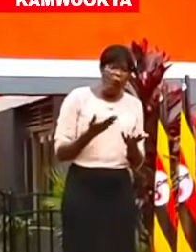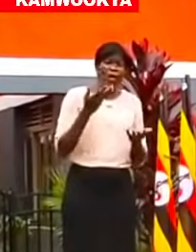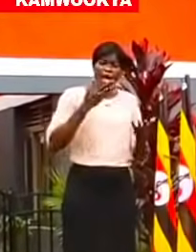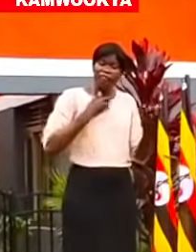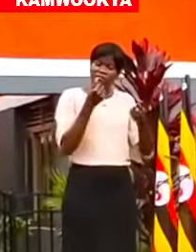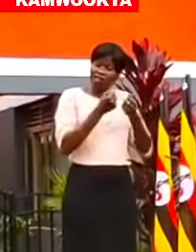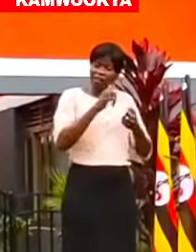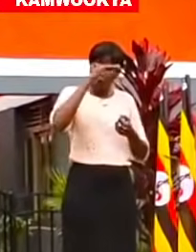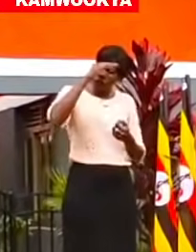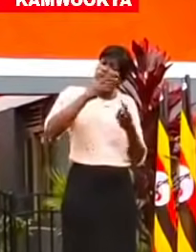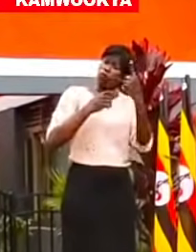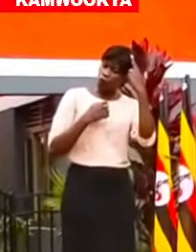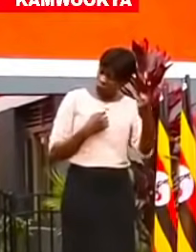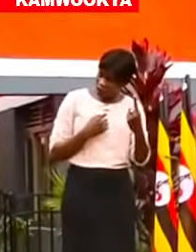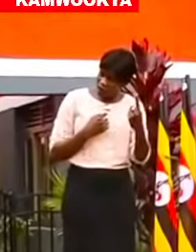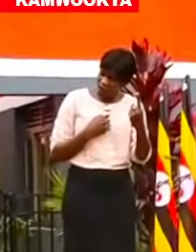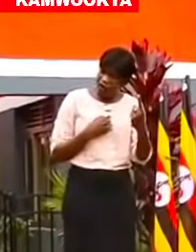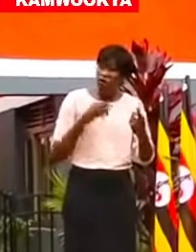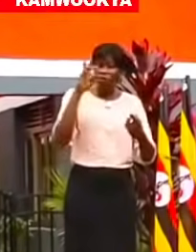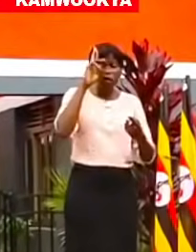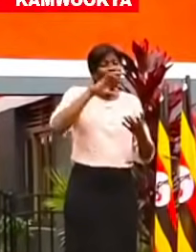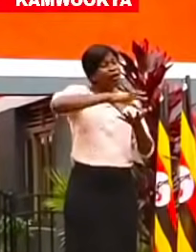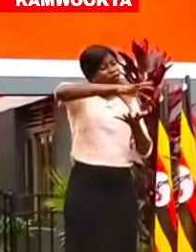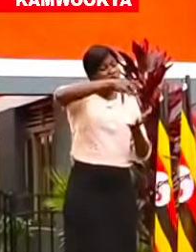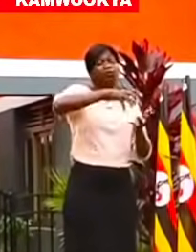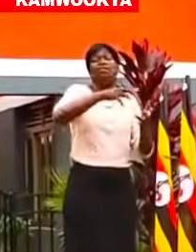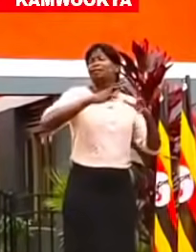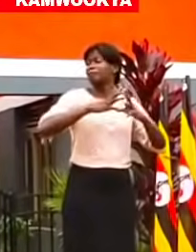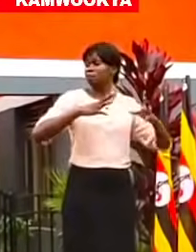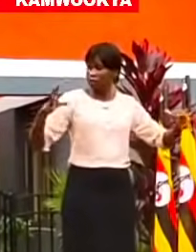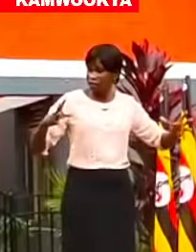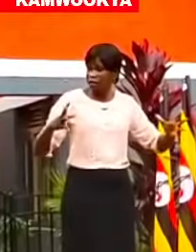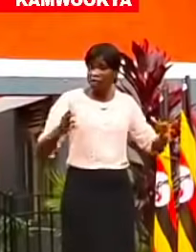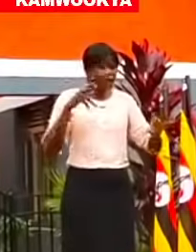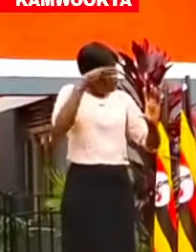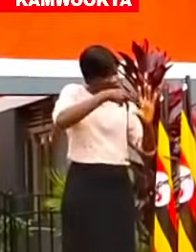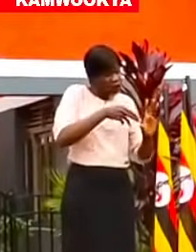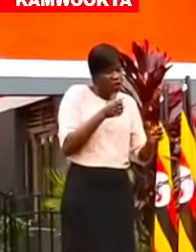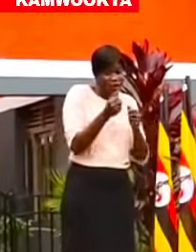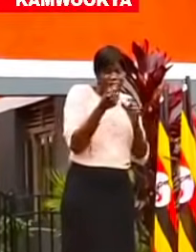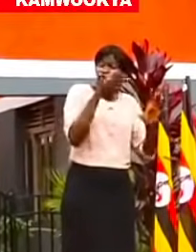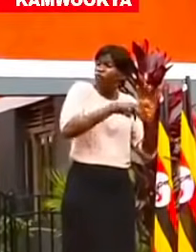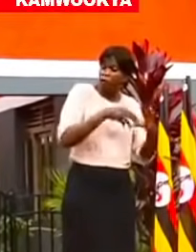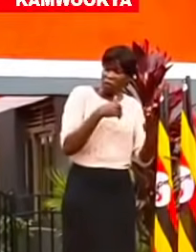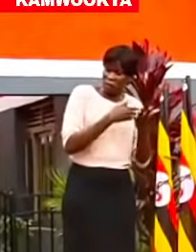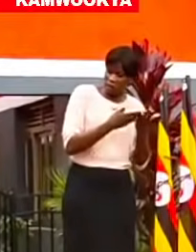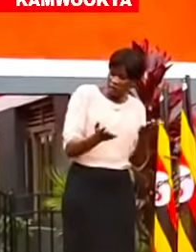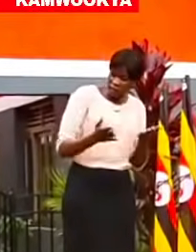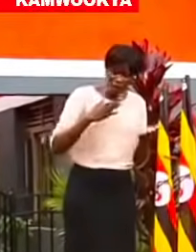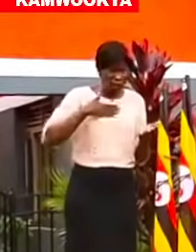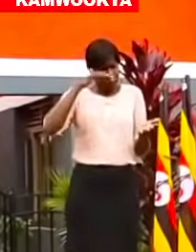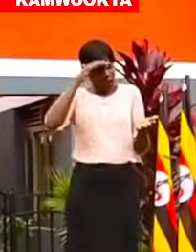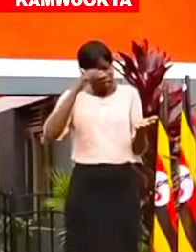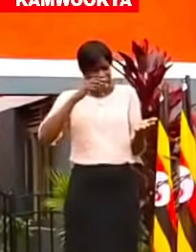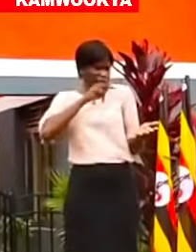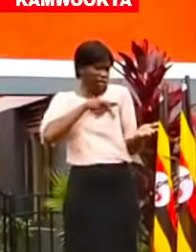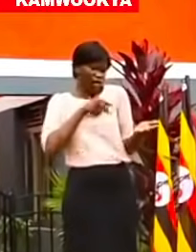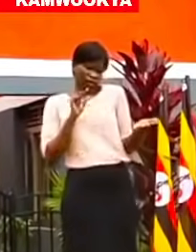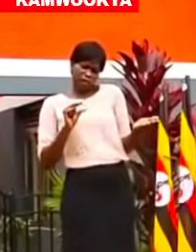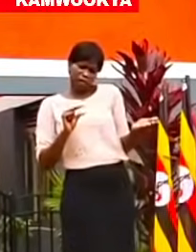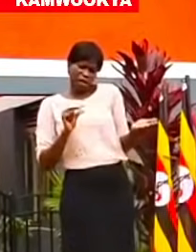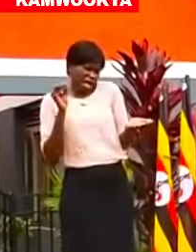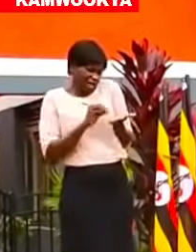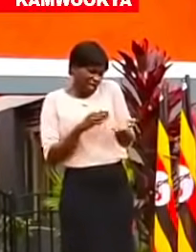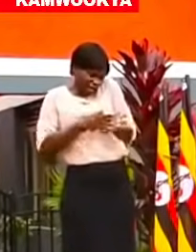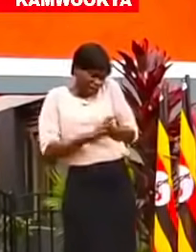emu, kitundu kino ekinene kyonna kyonna, emmotoka eyo ebiseera ebisinga teriimu n'amafuta. Ezo omupoliisi funa akasente katono siyinza kugamba nti kiteekemu